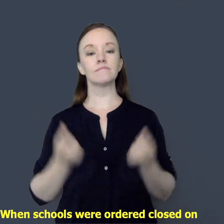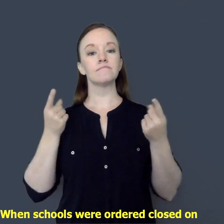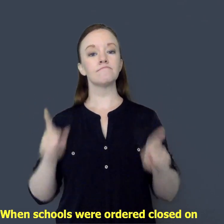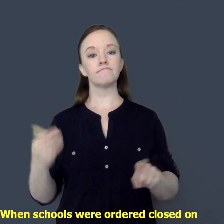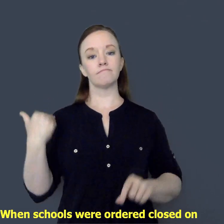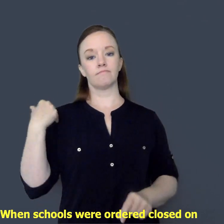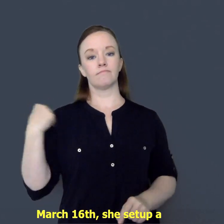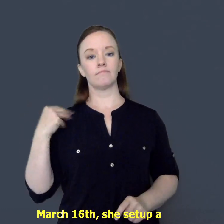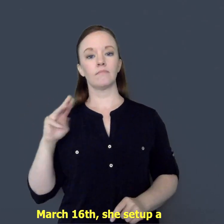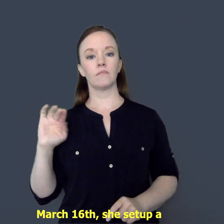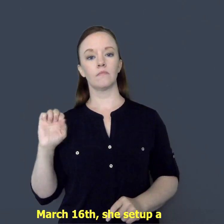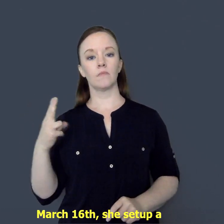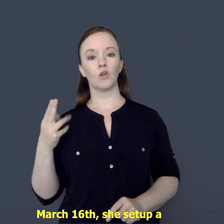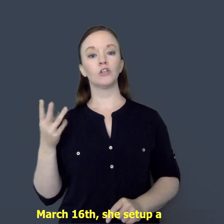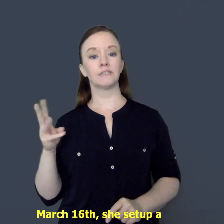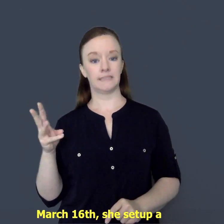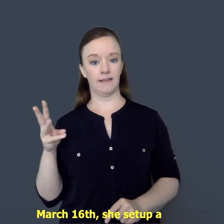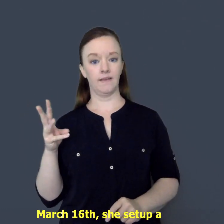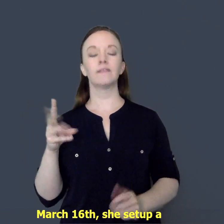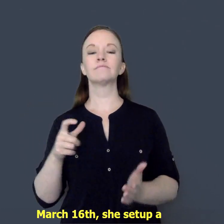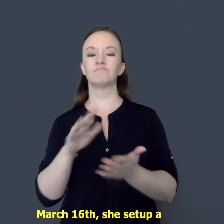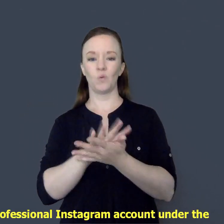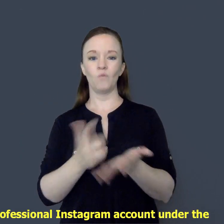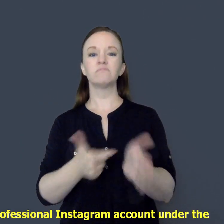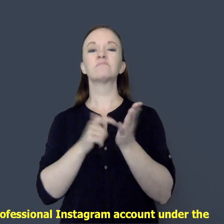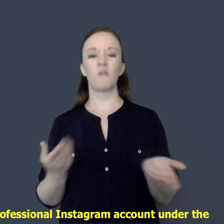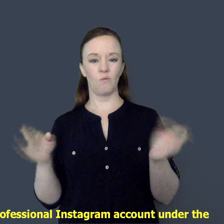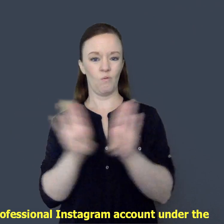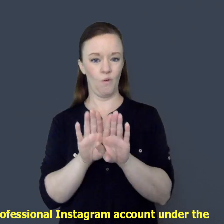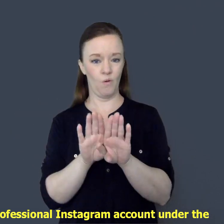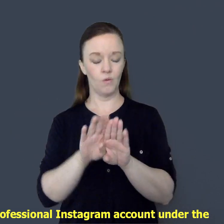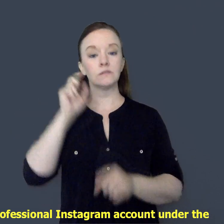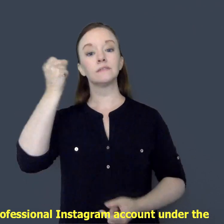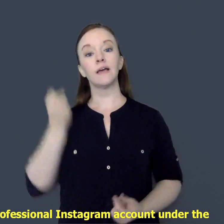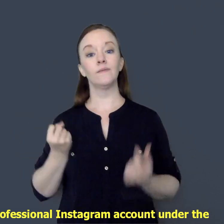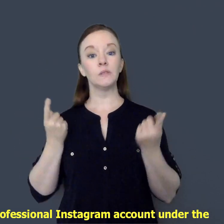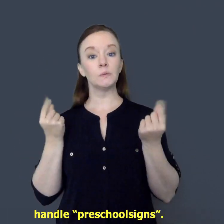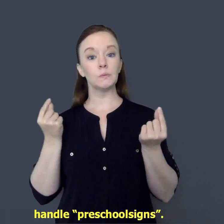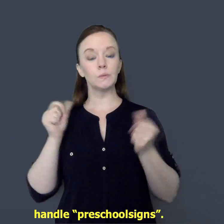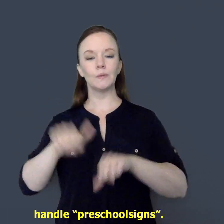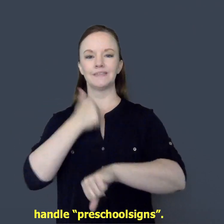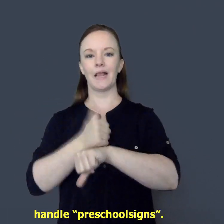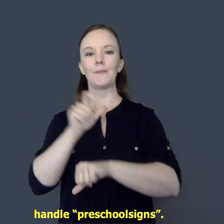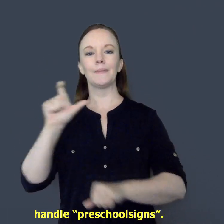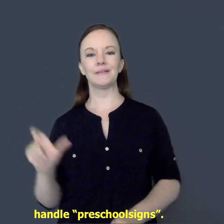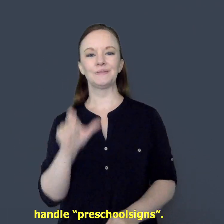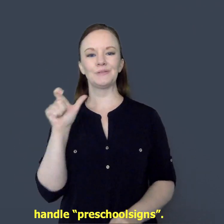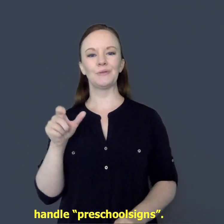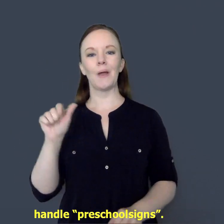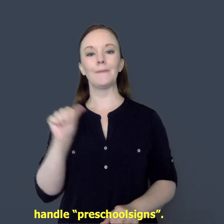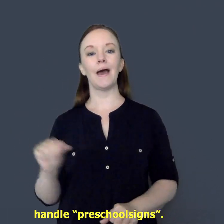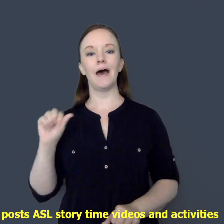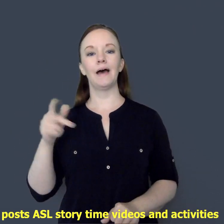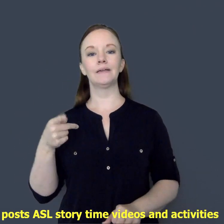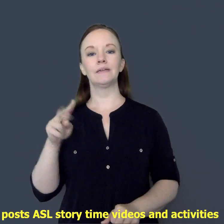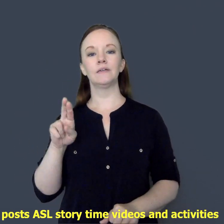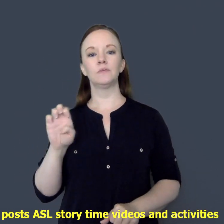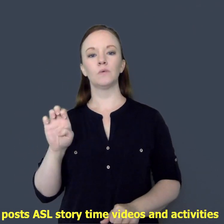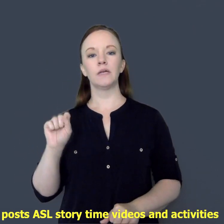closed on March 16th, she set up a professional Instagram account under the handle Preschool Signs. She posts